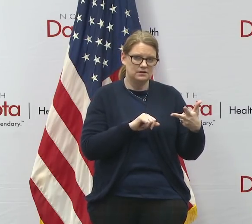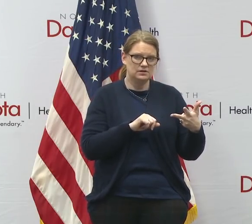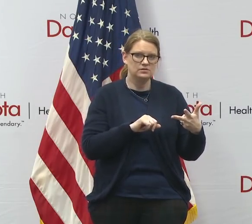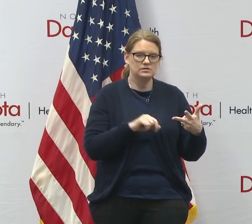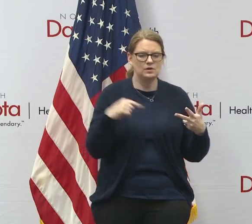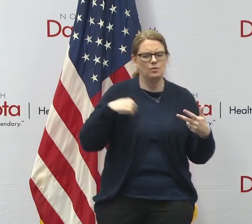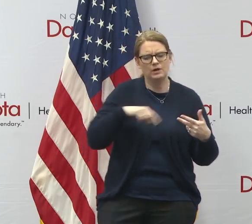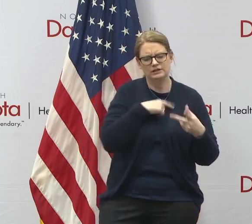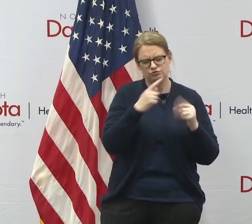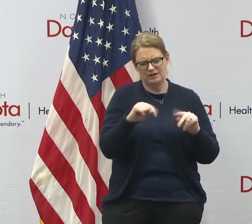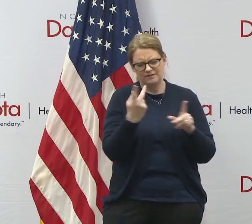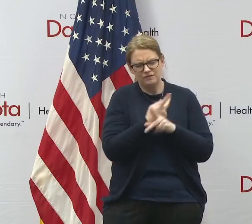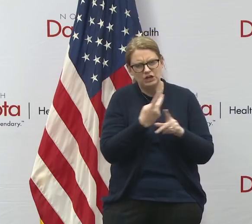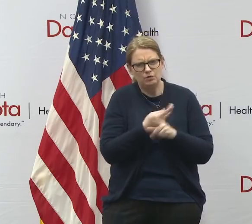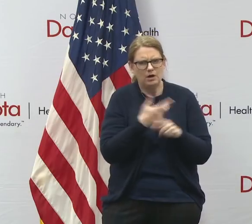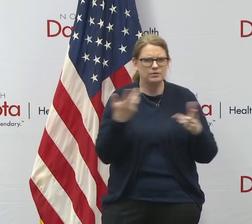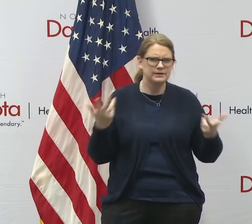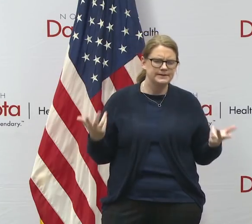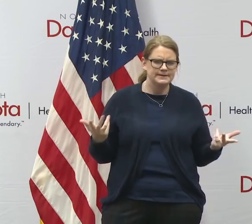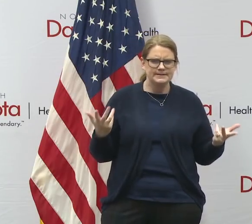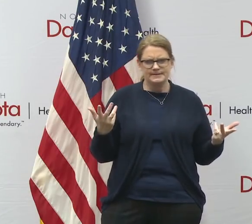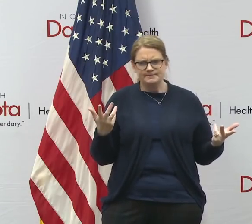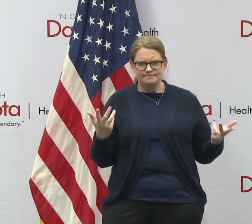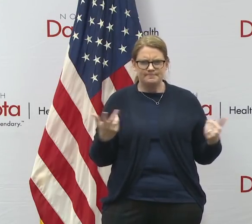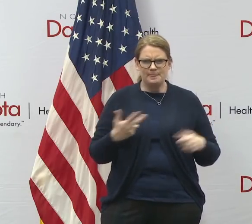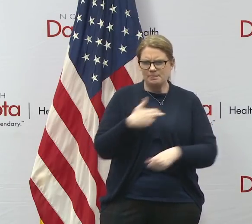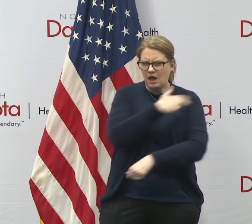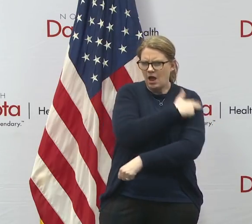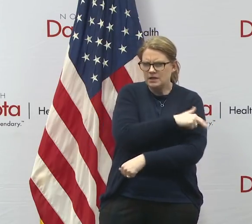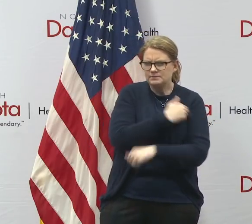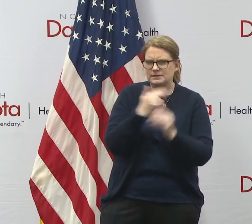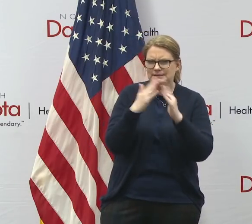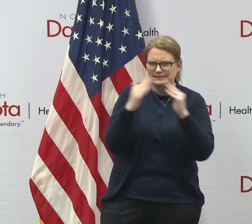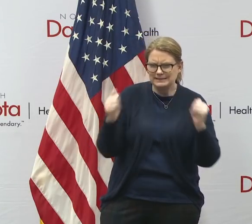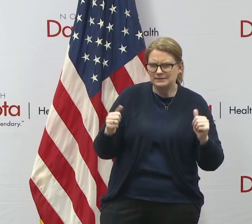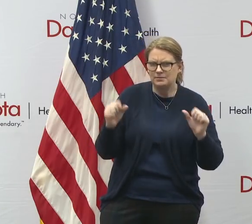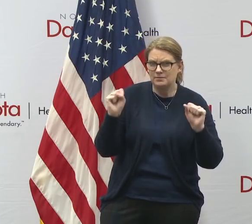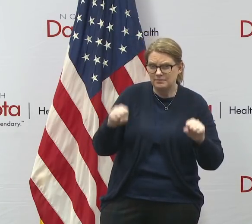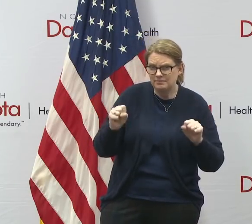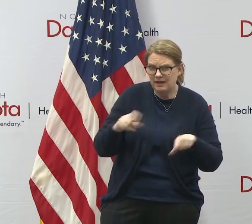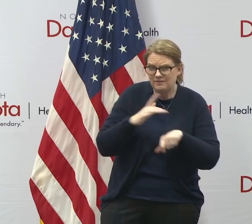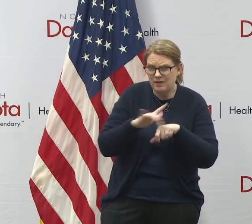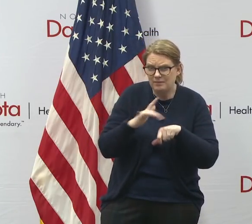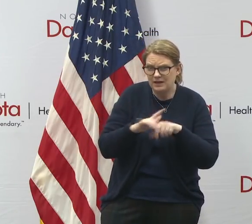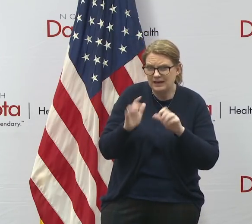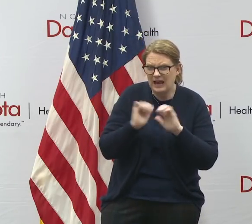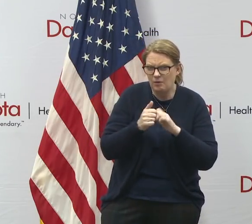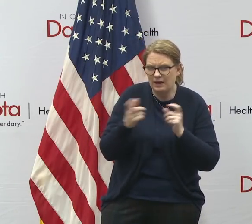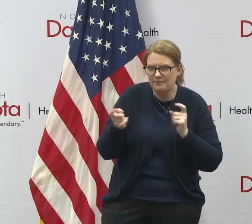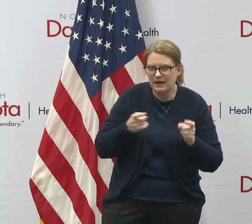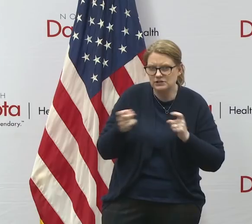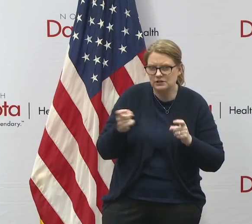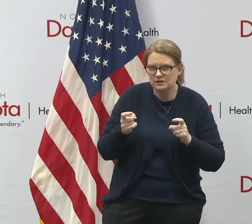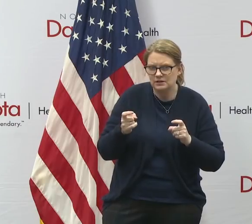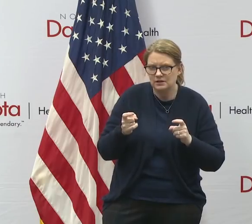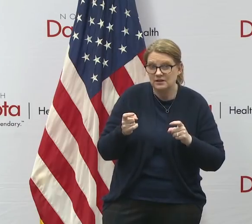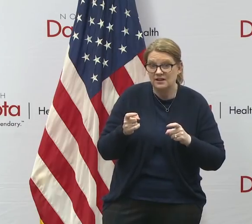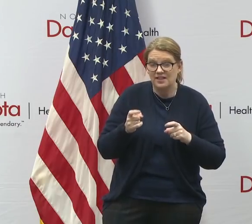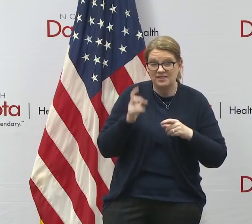on how can we expand the hospital system capacity to manage for this, expecting that peak will